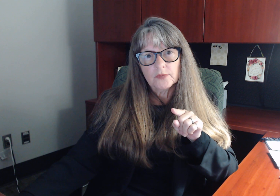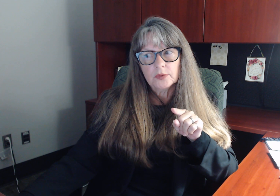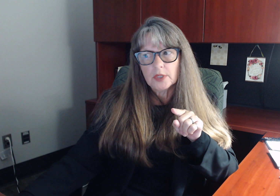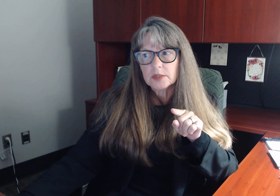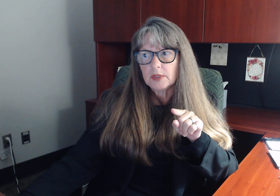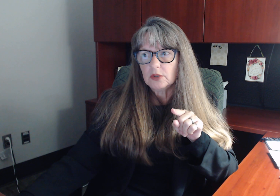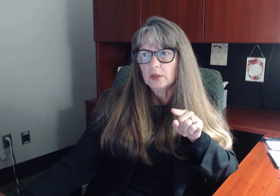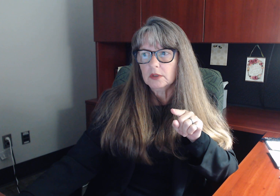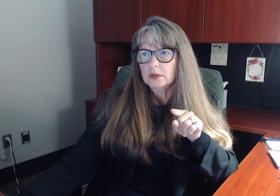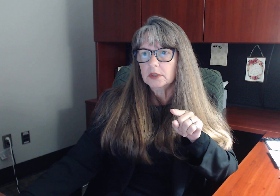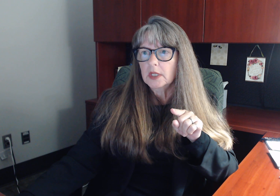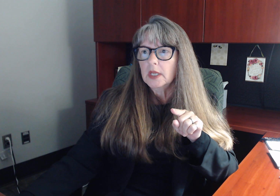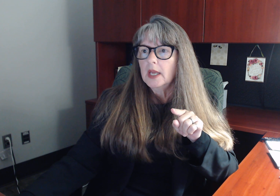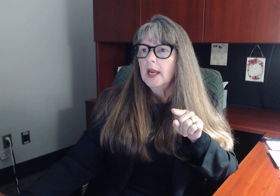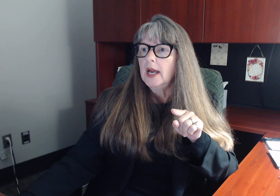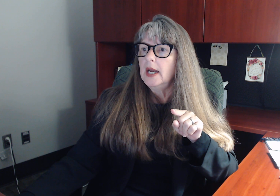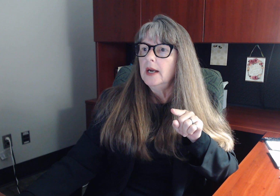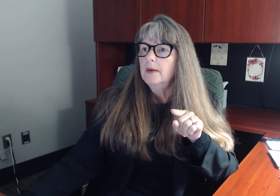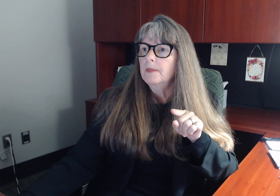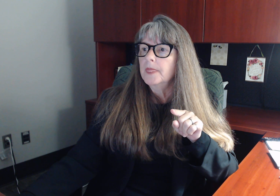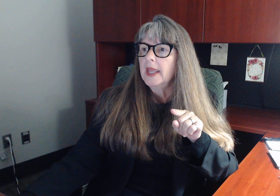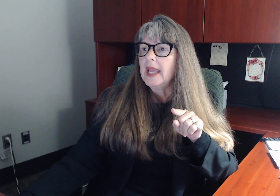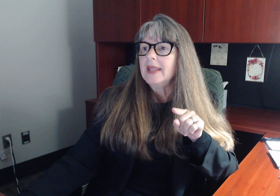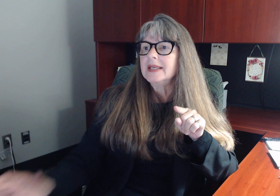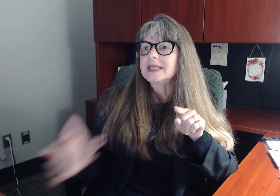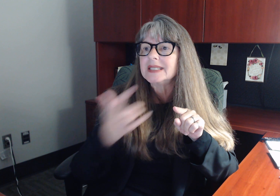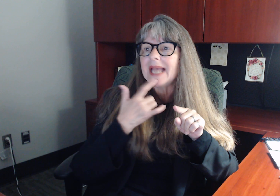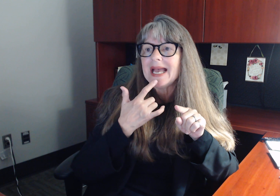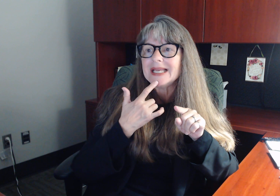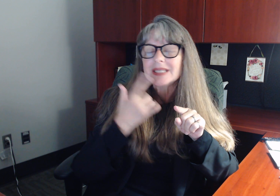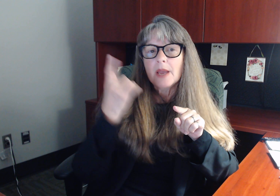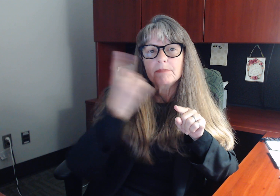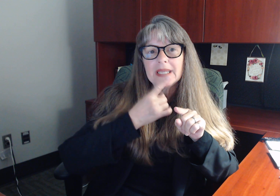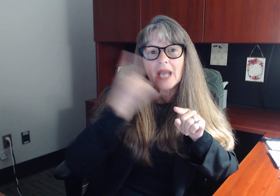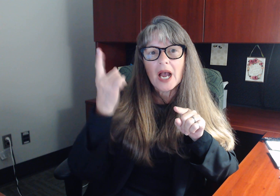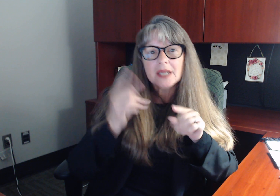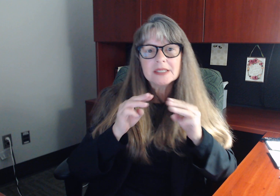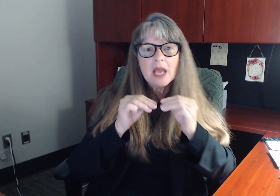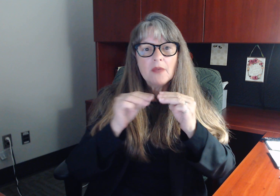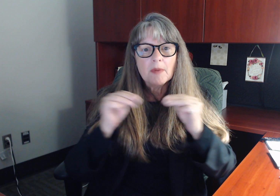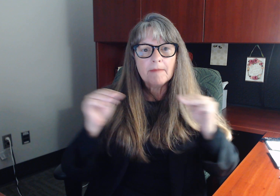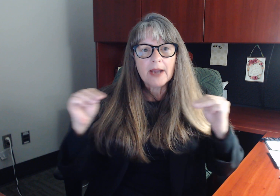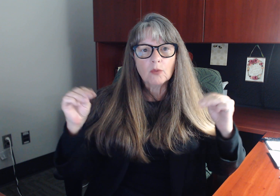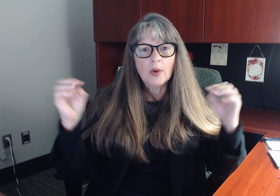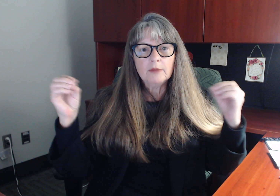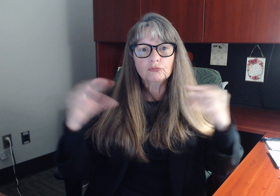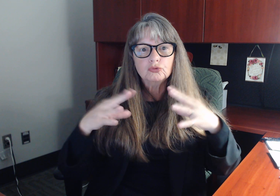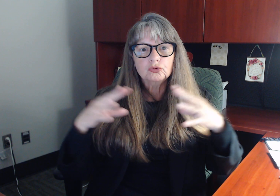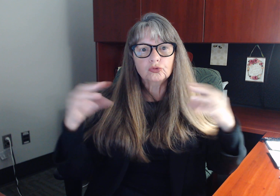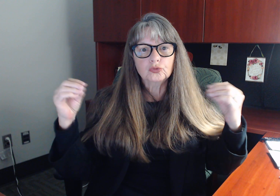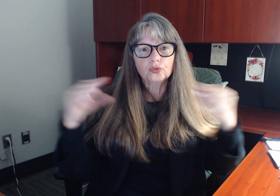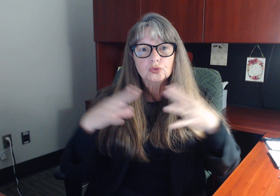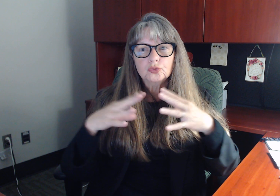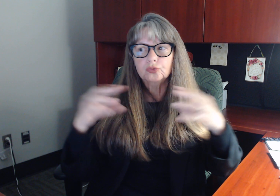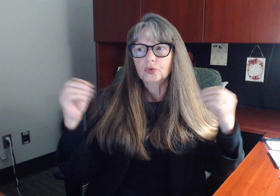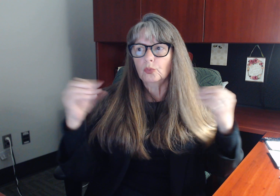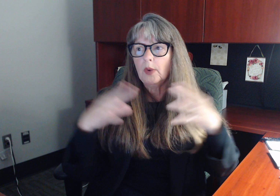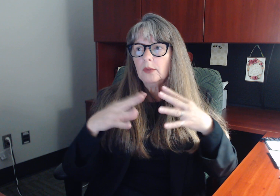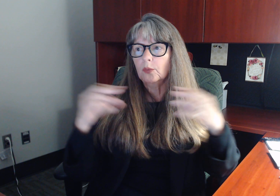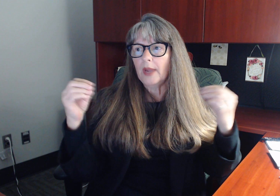does mean hurt. And it says because the microwave, the